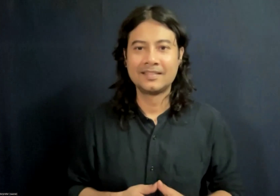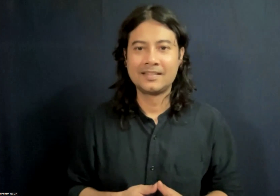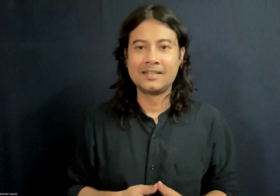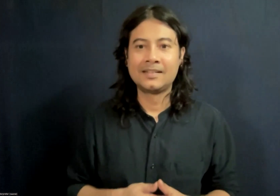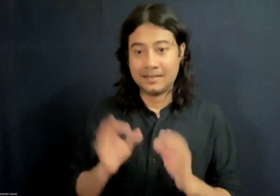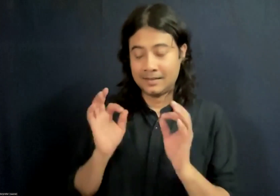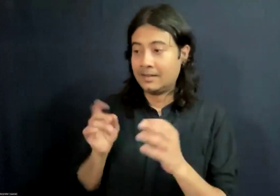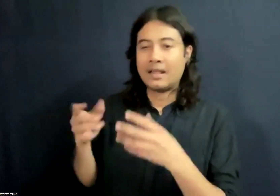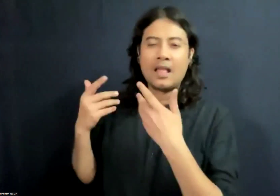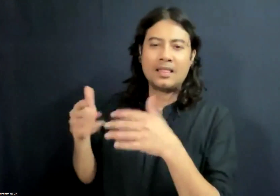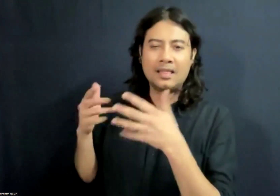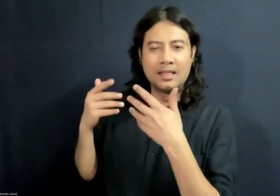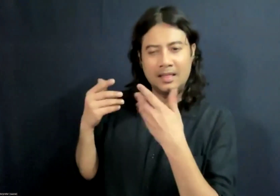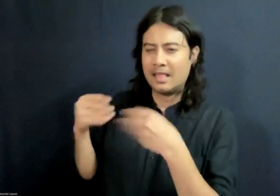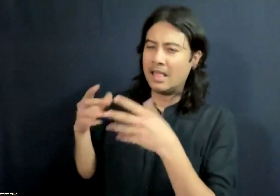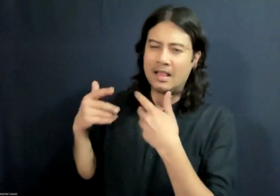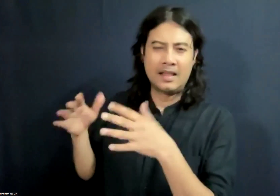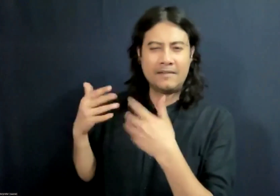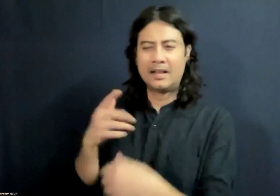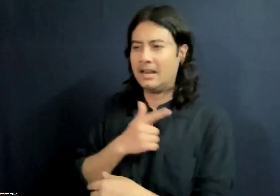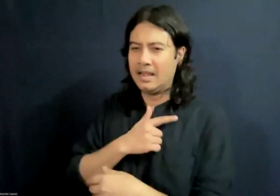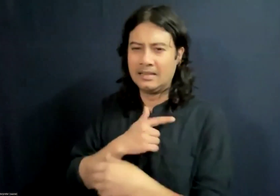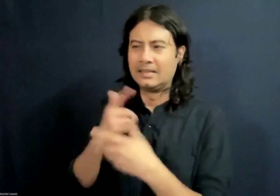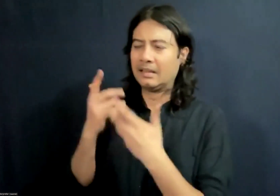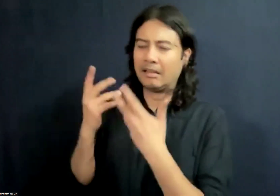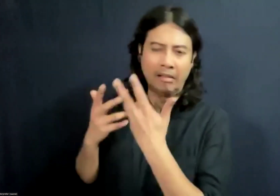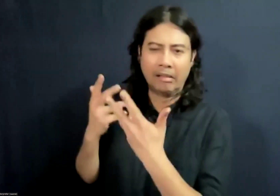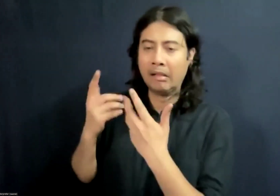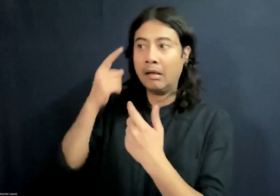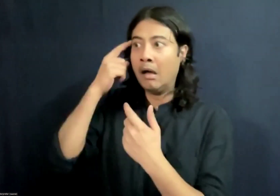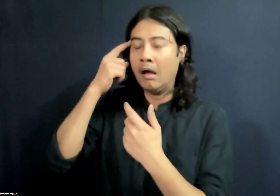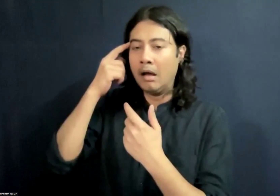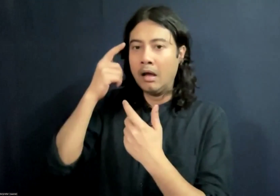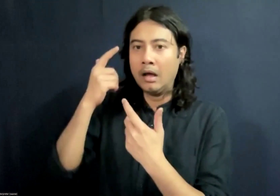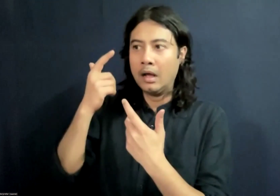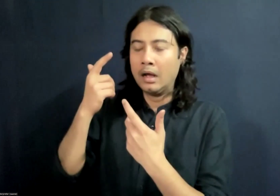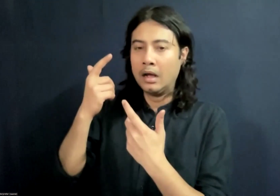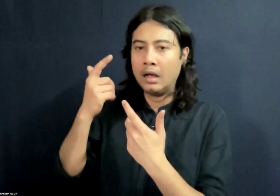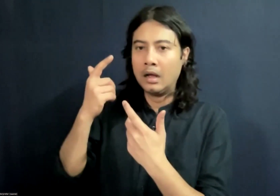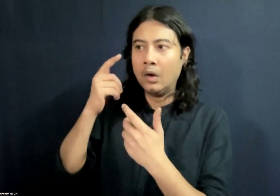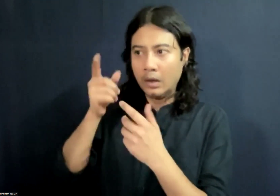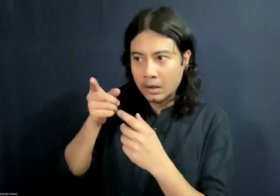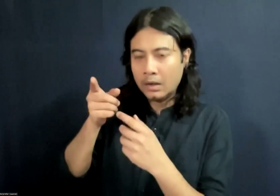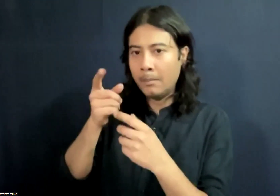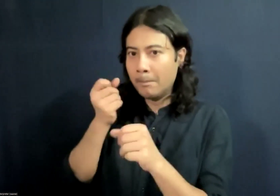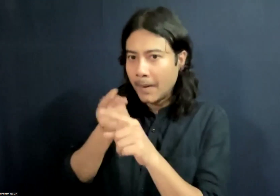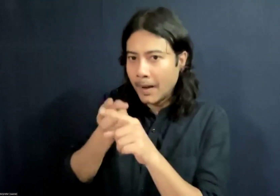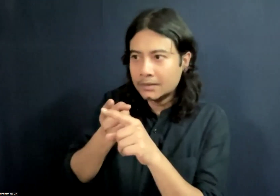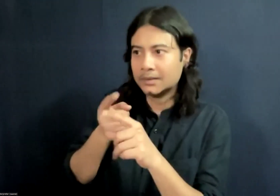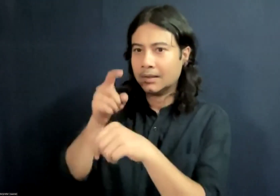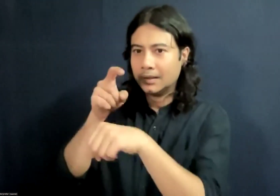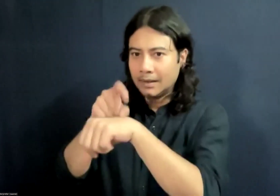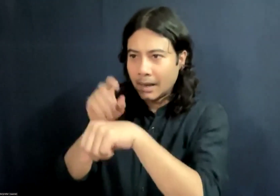So, okay, so in mode of ignorance, person is not bothered where he's giving charity. He gives charity at an